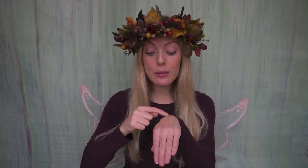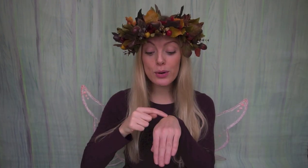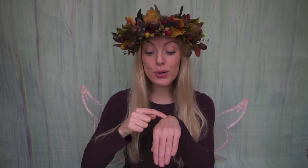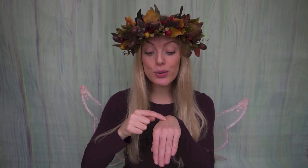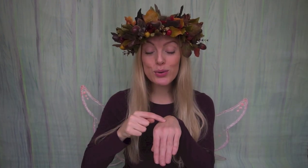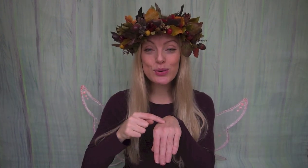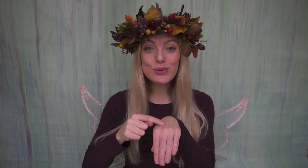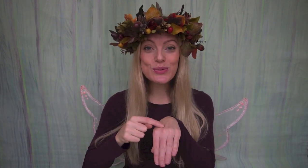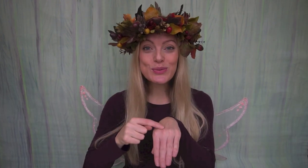and